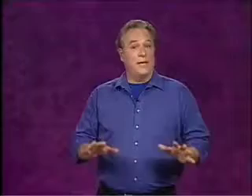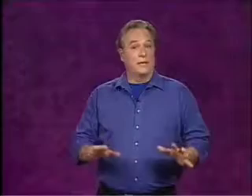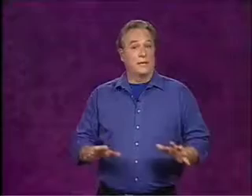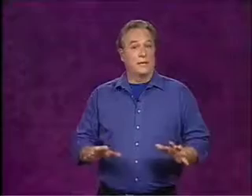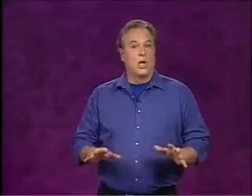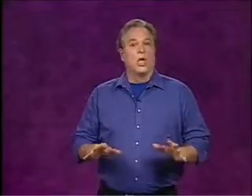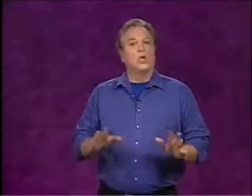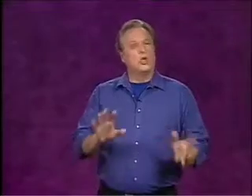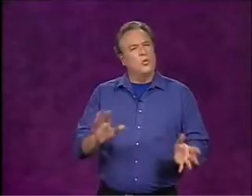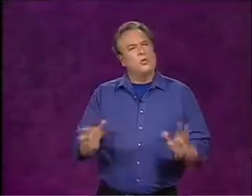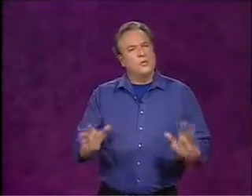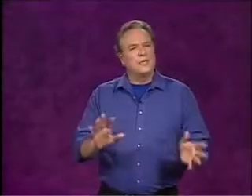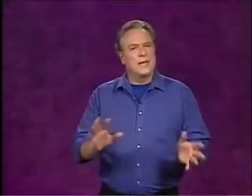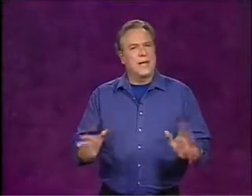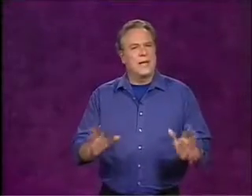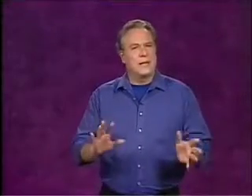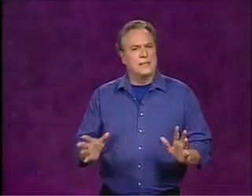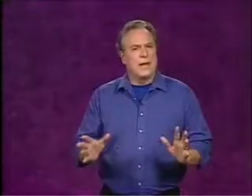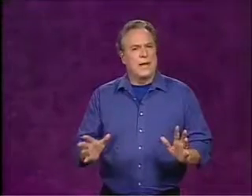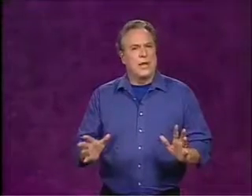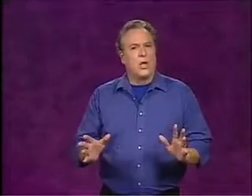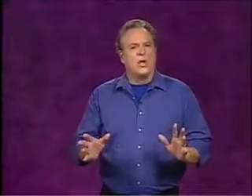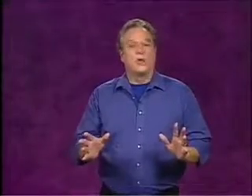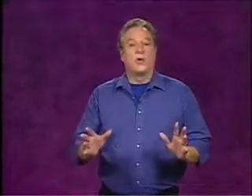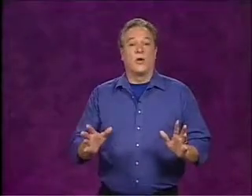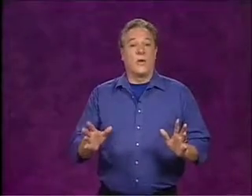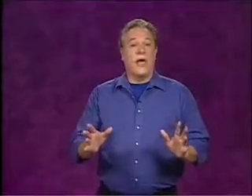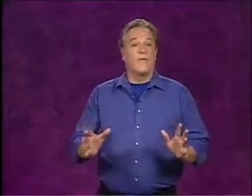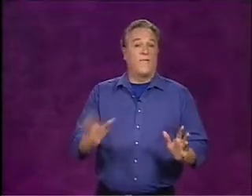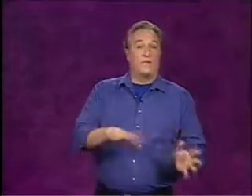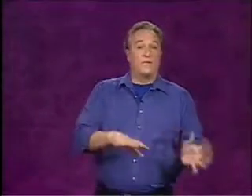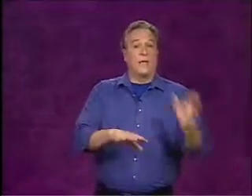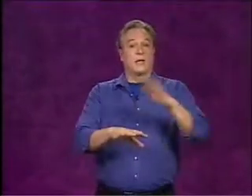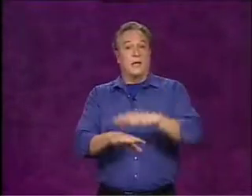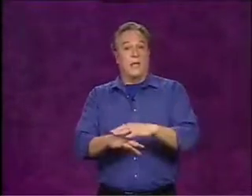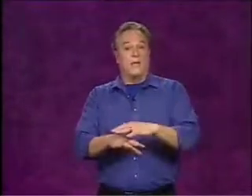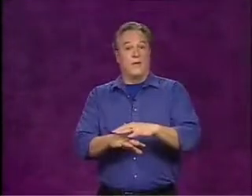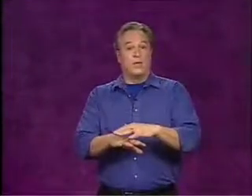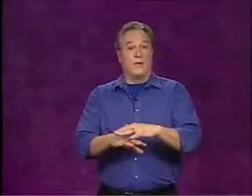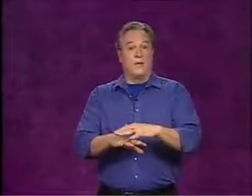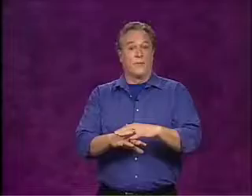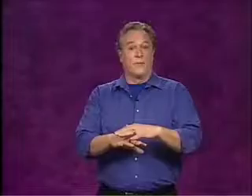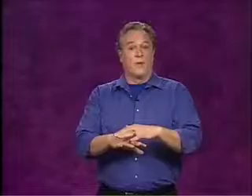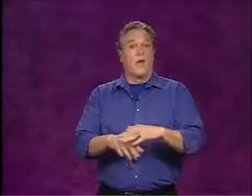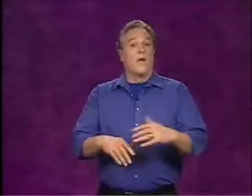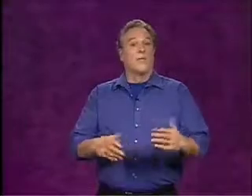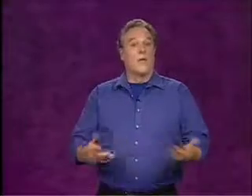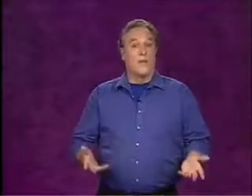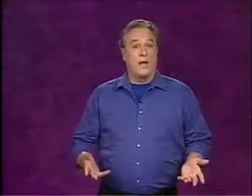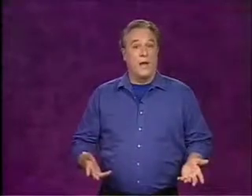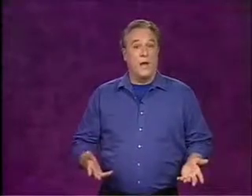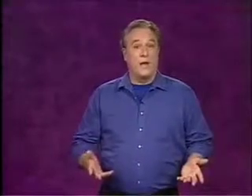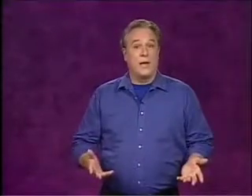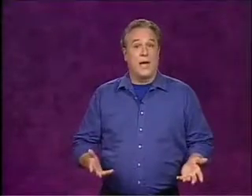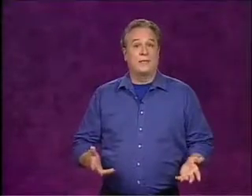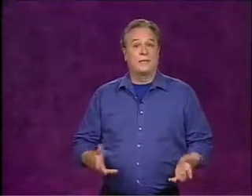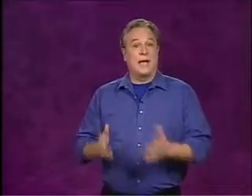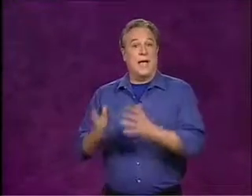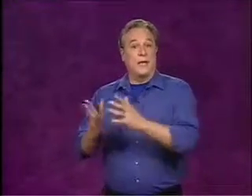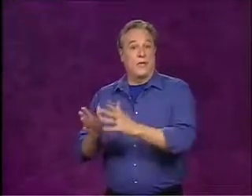places, usually side by side, so they're not physically on top of each other. From then on, I'd sign in those